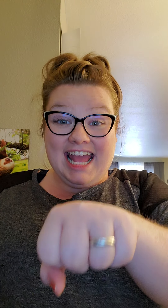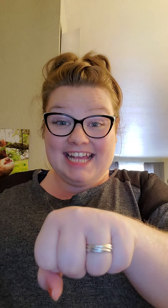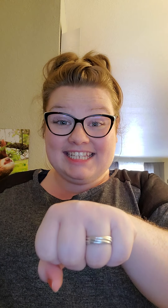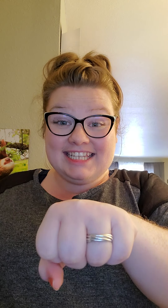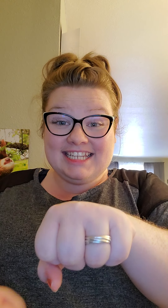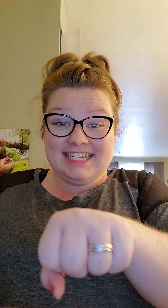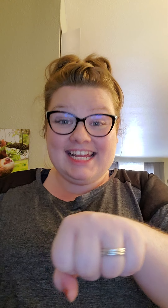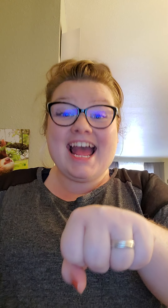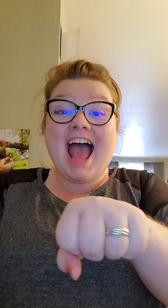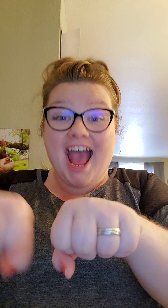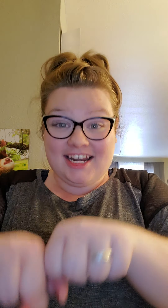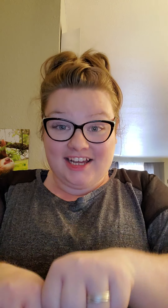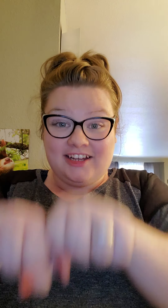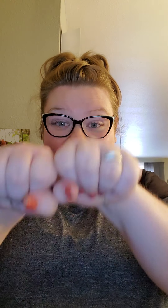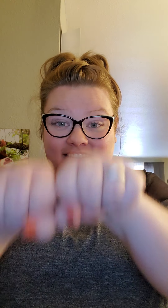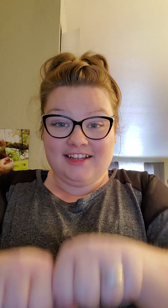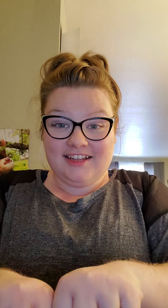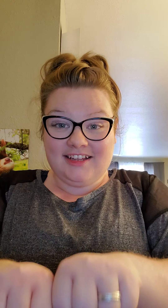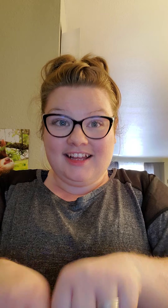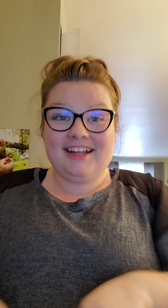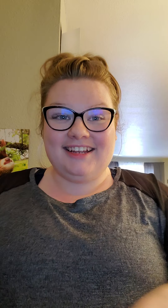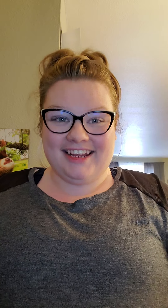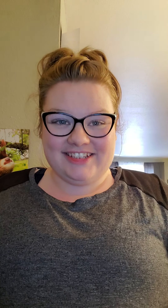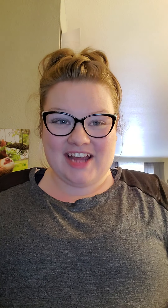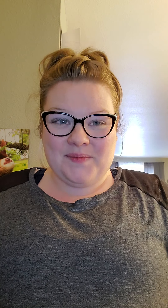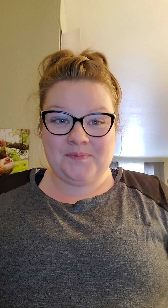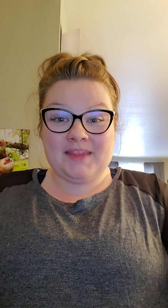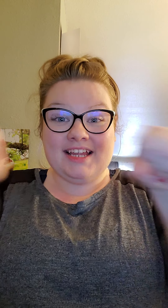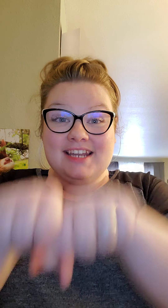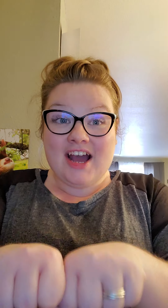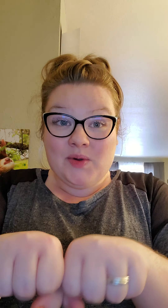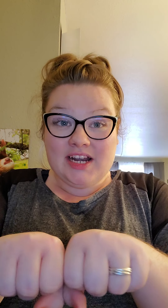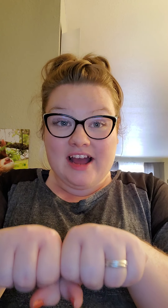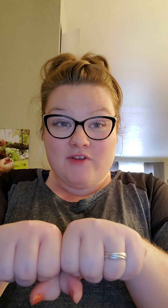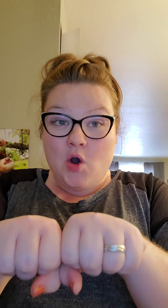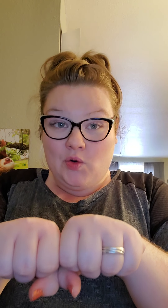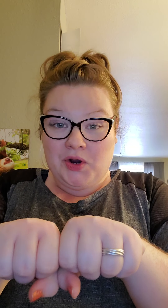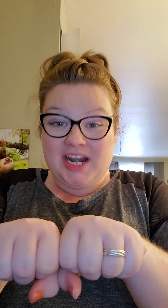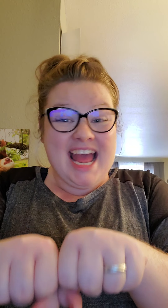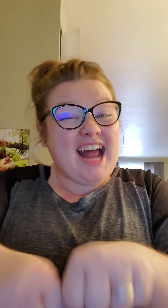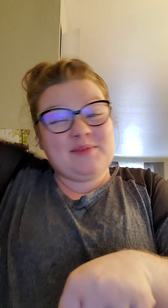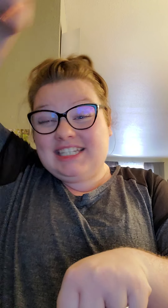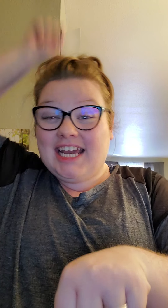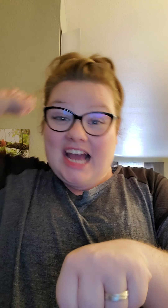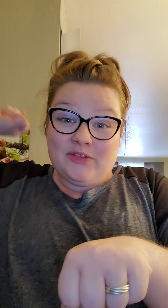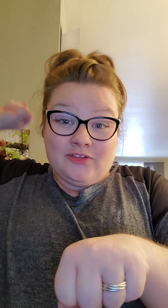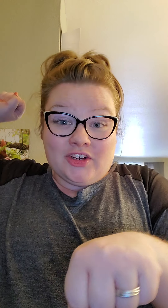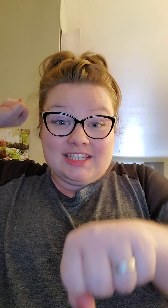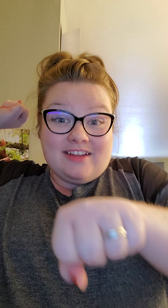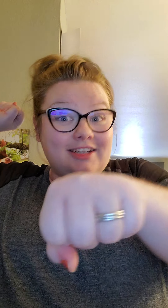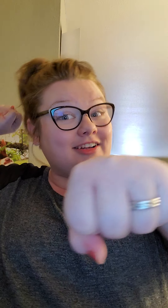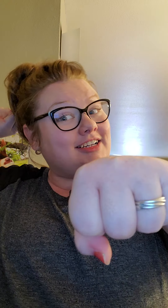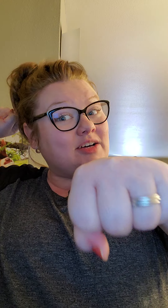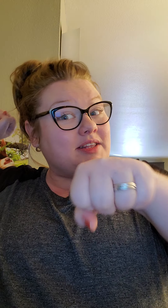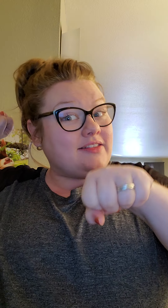Ace. Add k. Nice job. Now we're going to have a whole word. I'm going to take out the first sound and you're going to tell me the